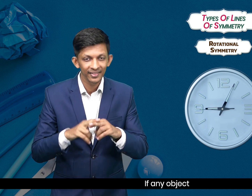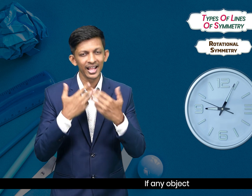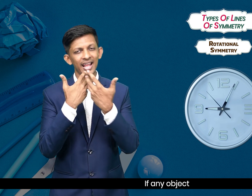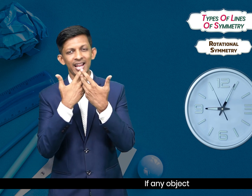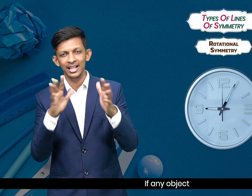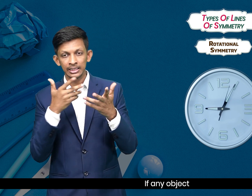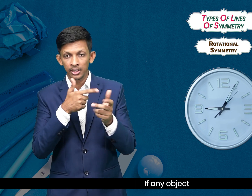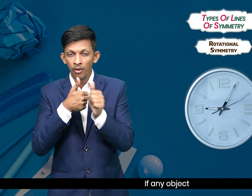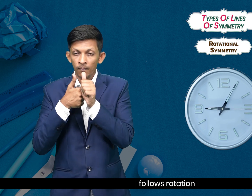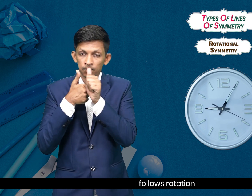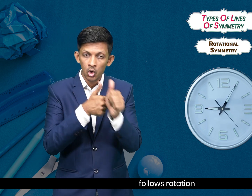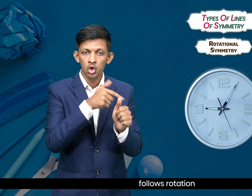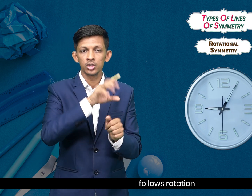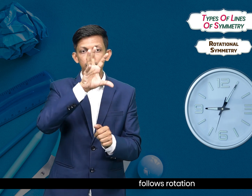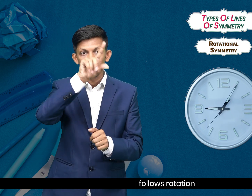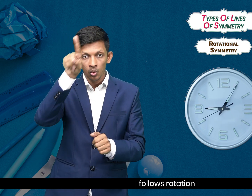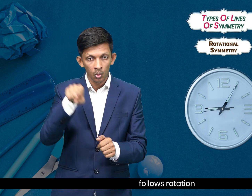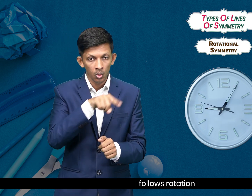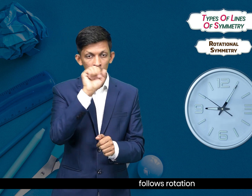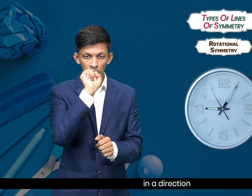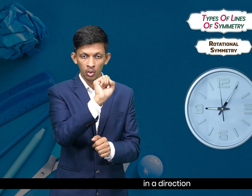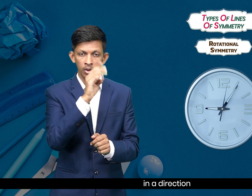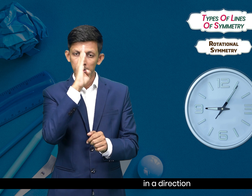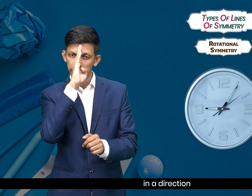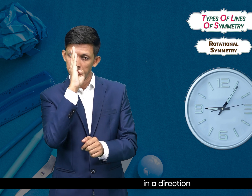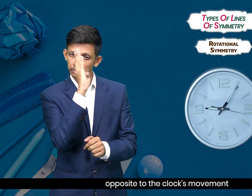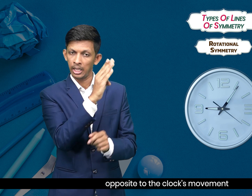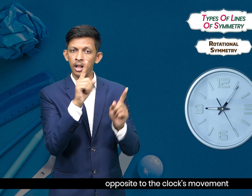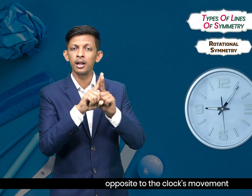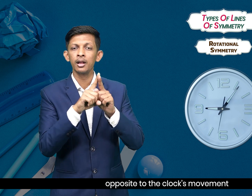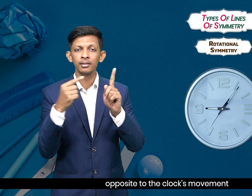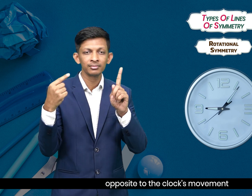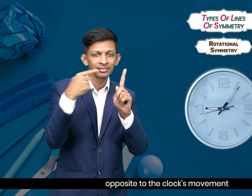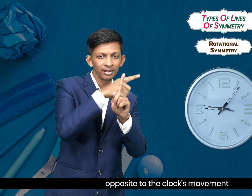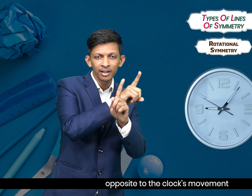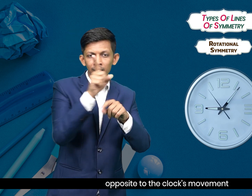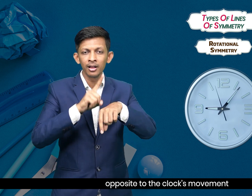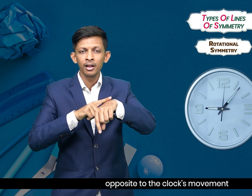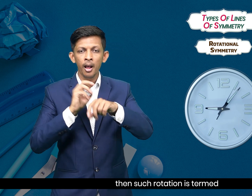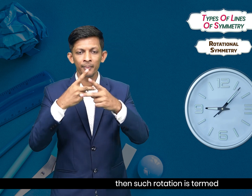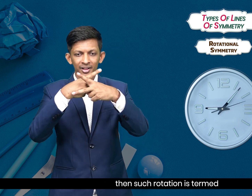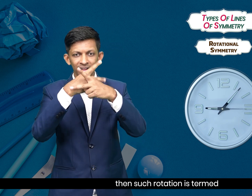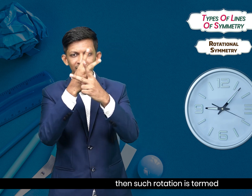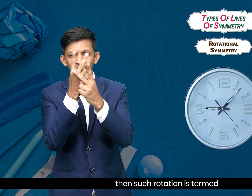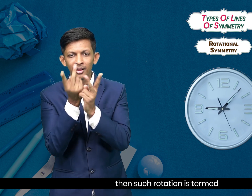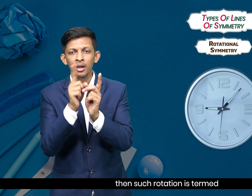If any object follows rotation in a direction opposite to the clock's movement, then such rotation is